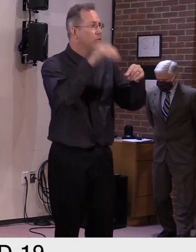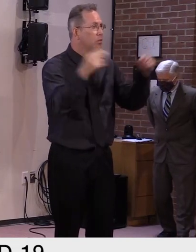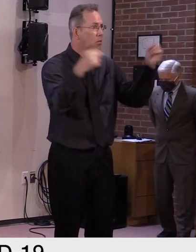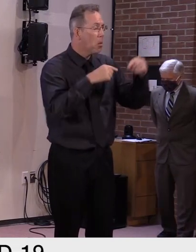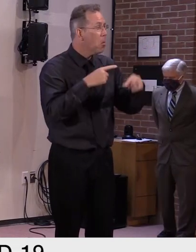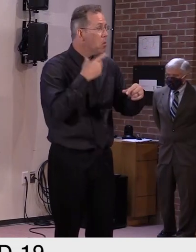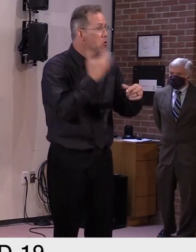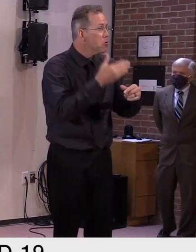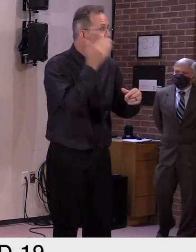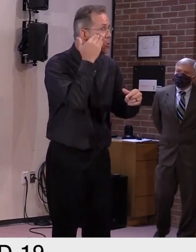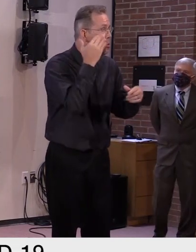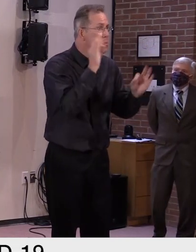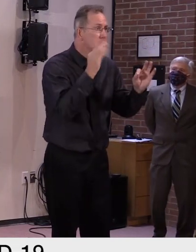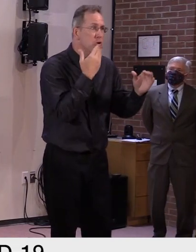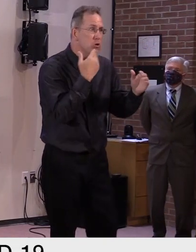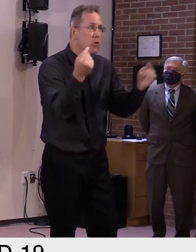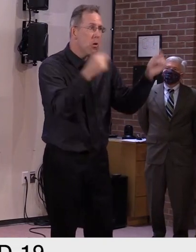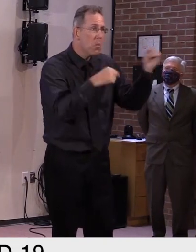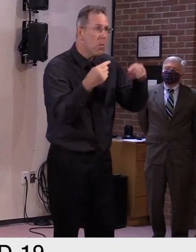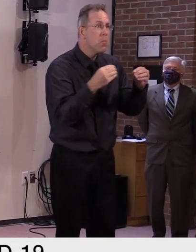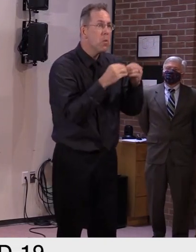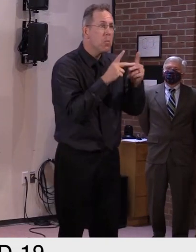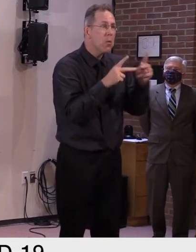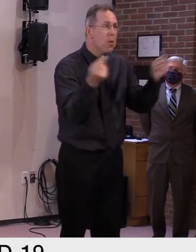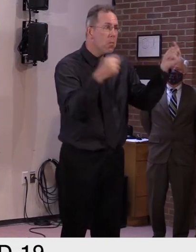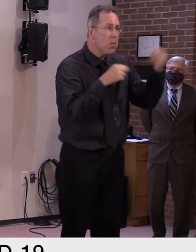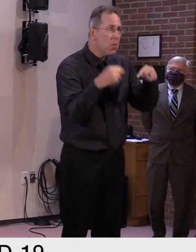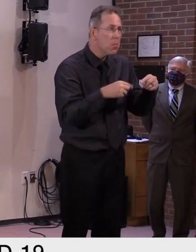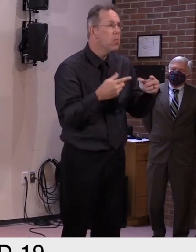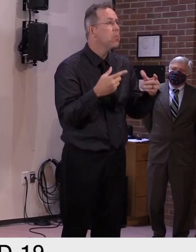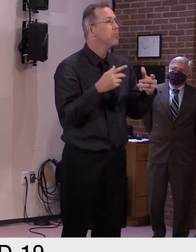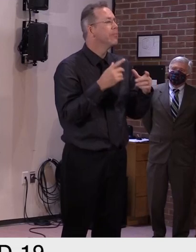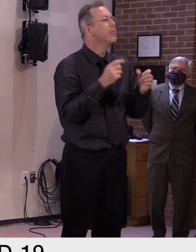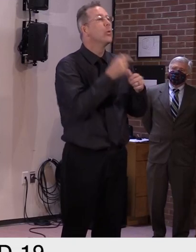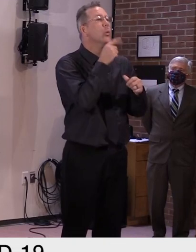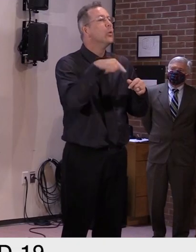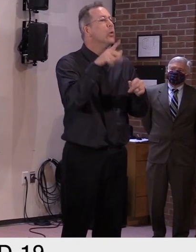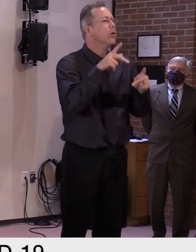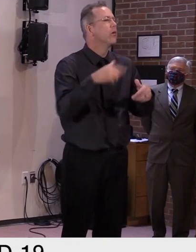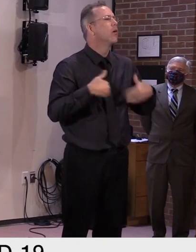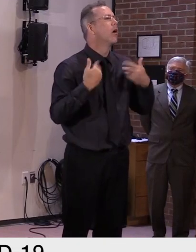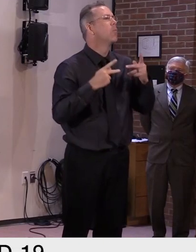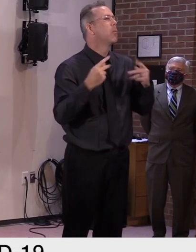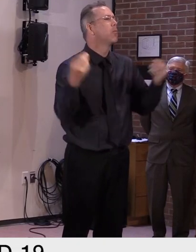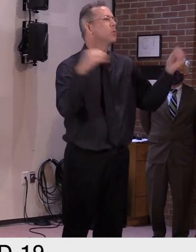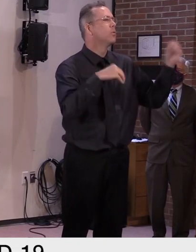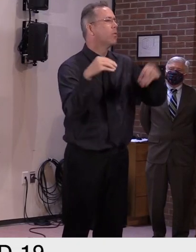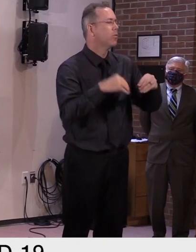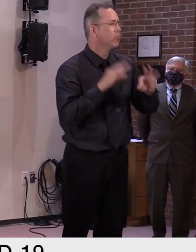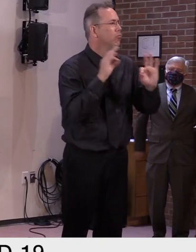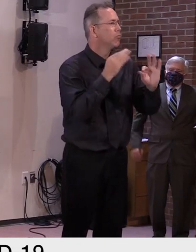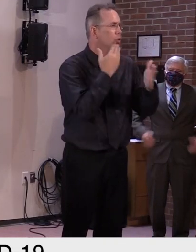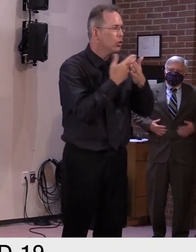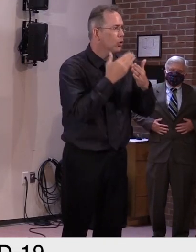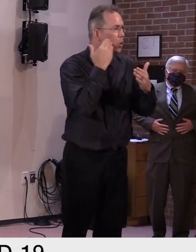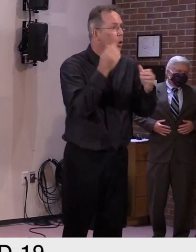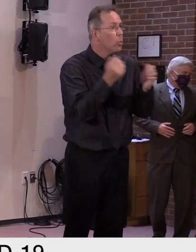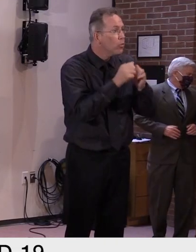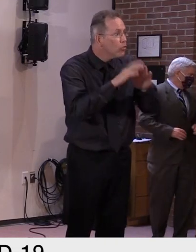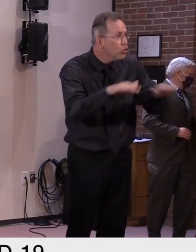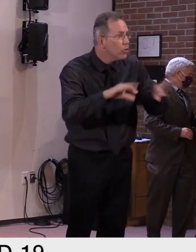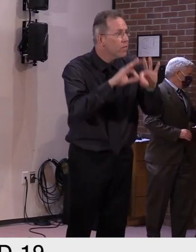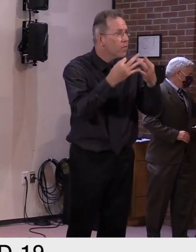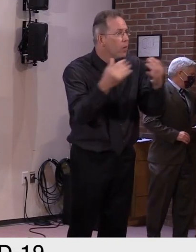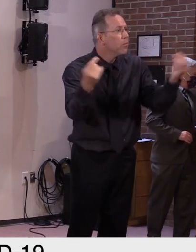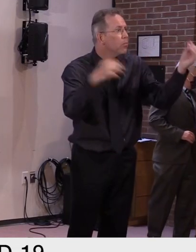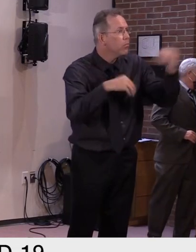we need more youth in the state, we need to fill our schools, so this is all good news. But we don't have, I'm not aware of the